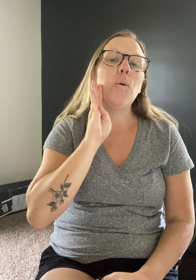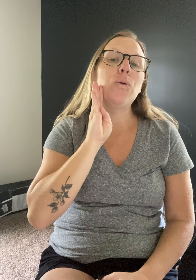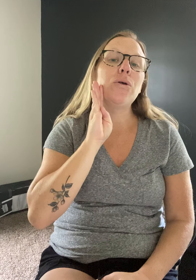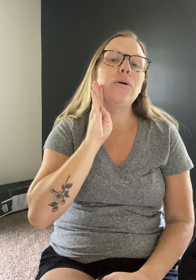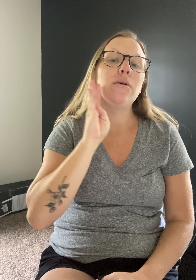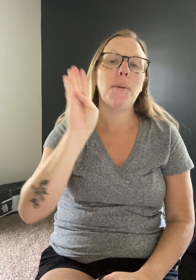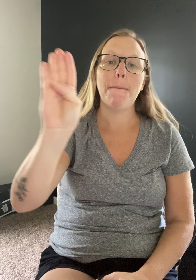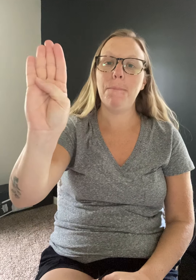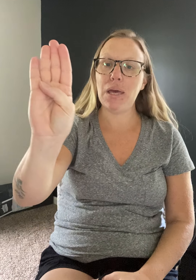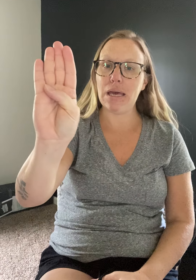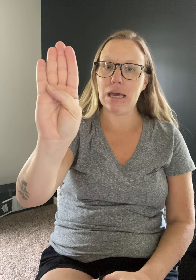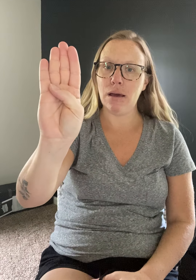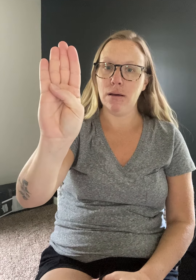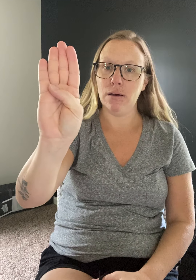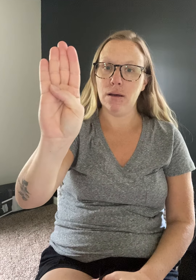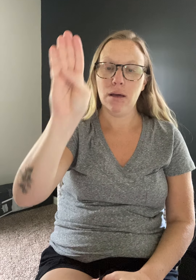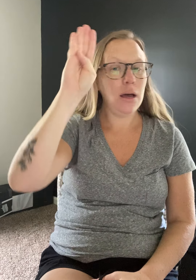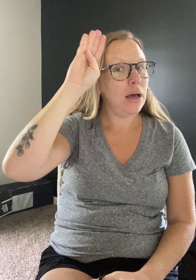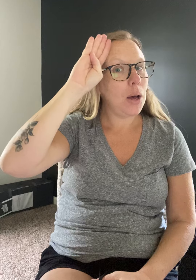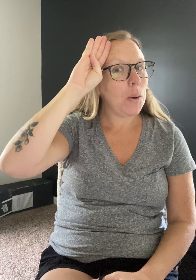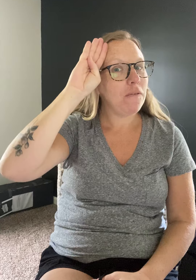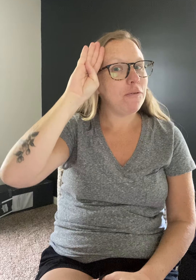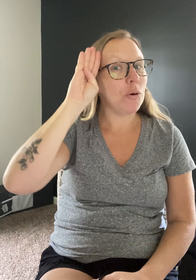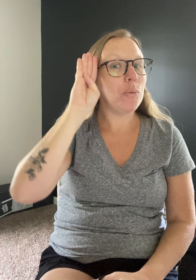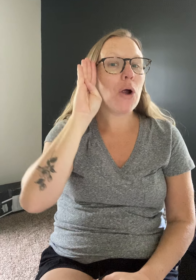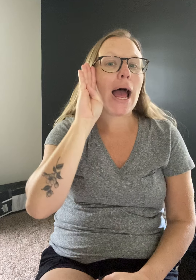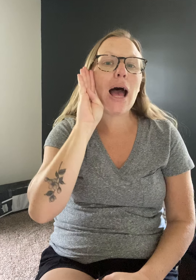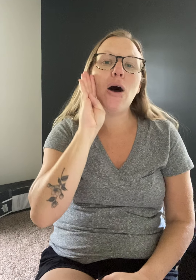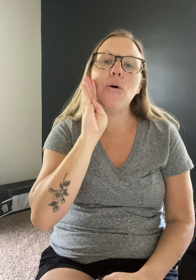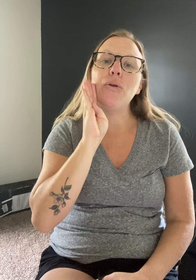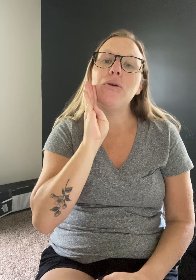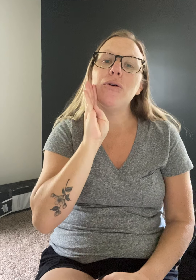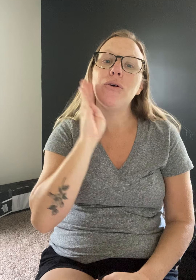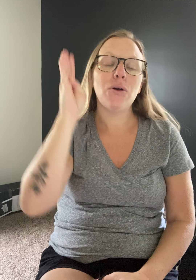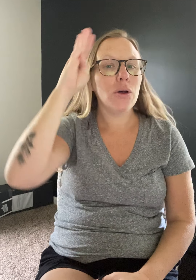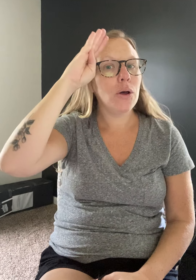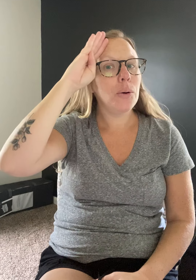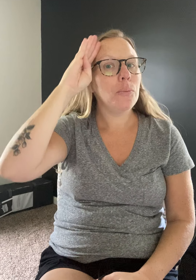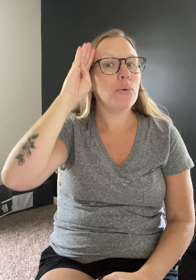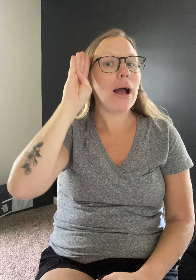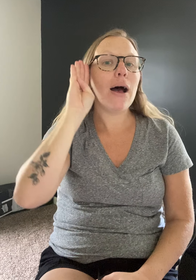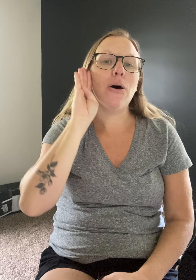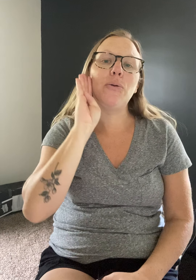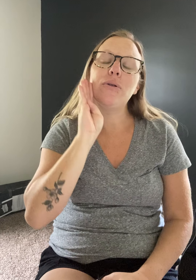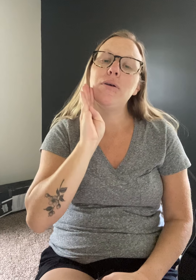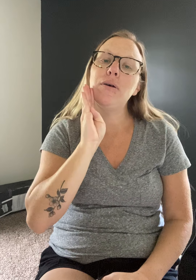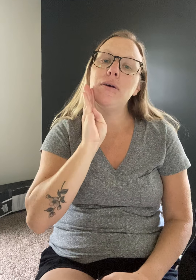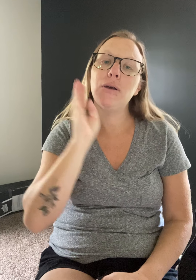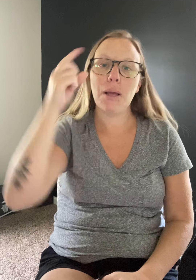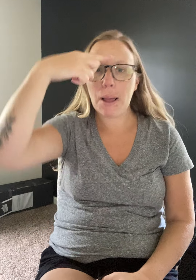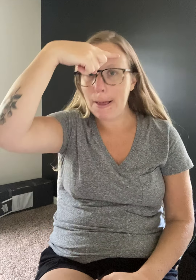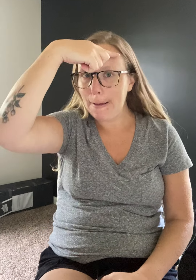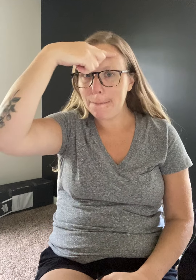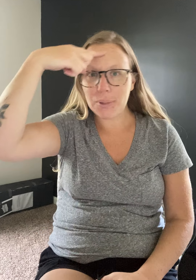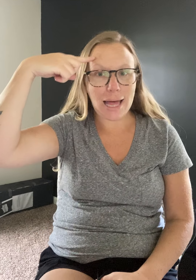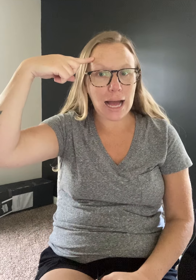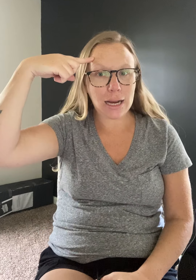Brown. B for brown. Brown. Black,